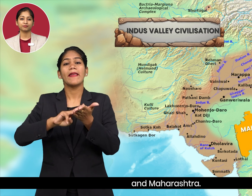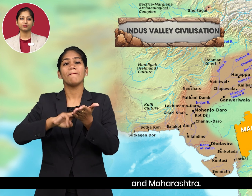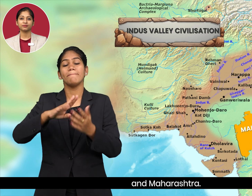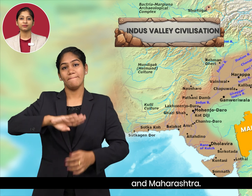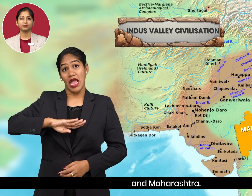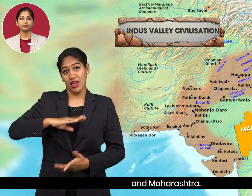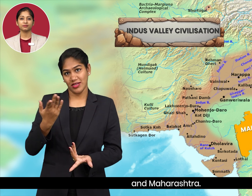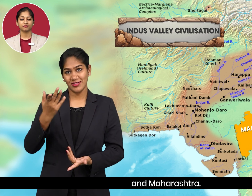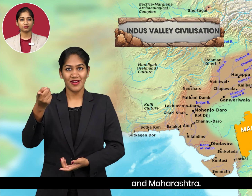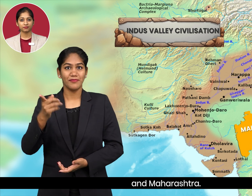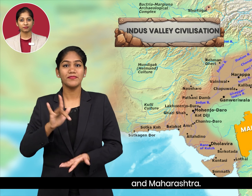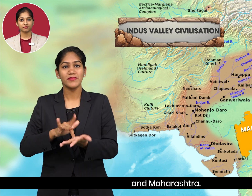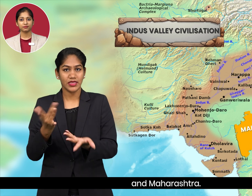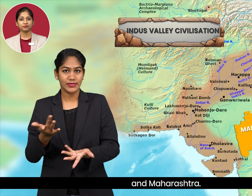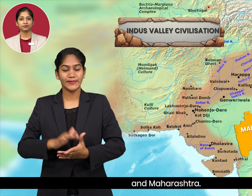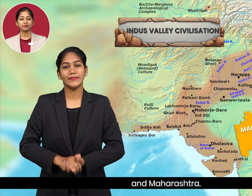Maharashtra.